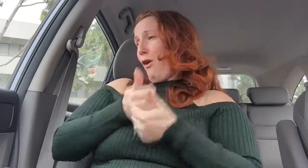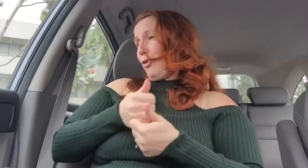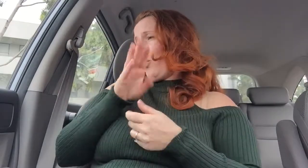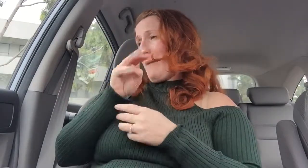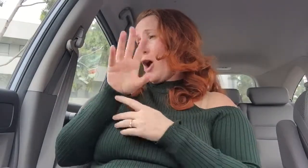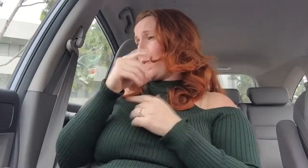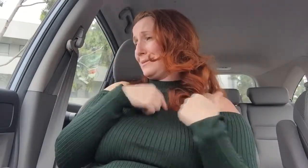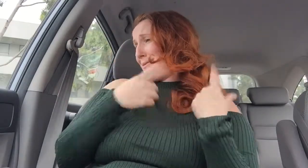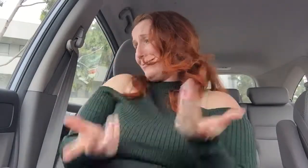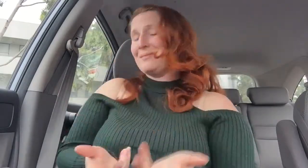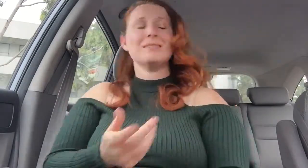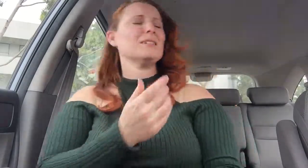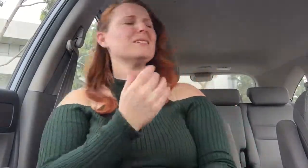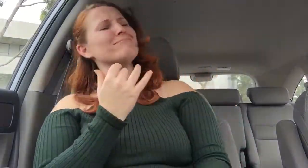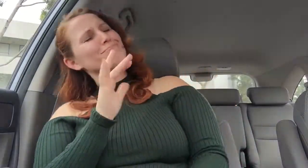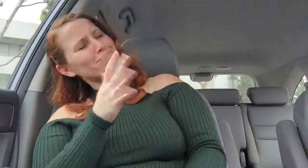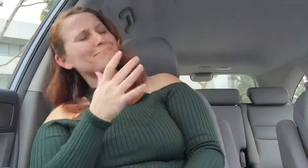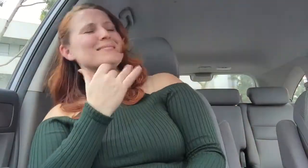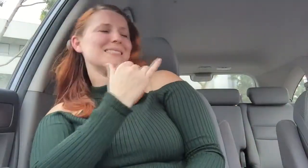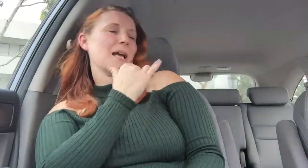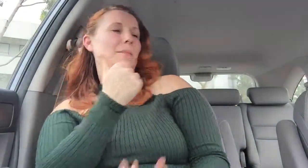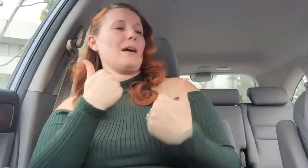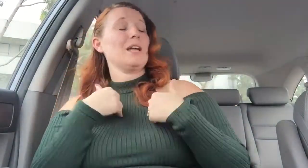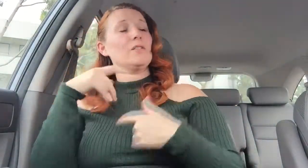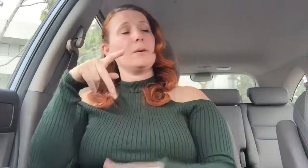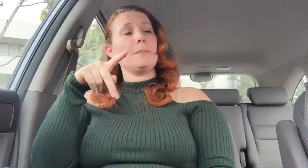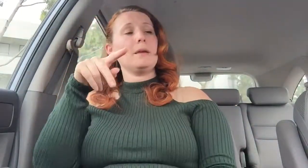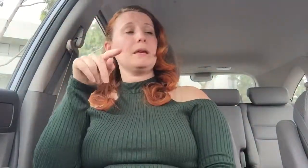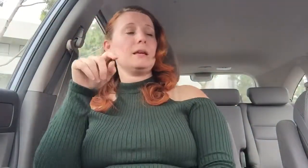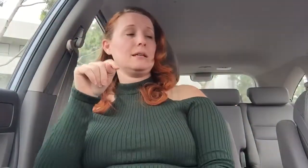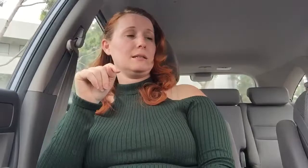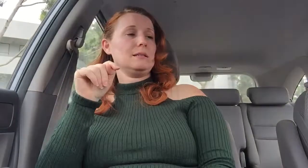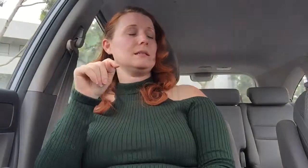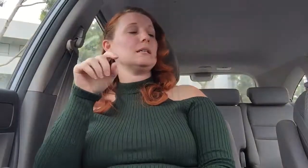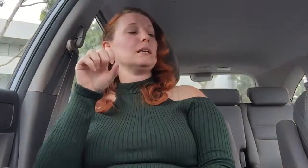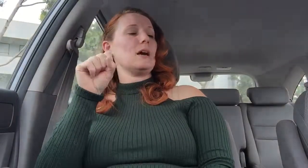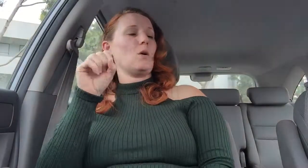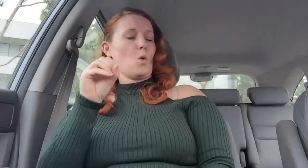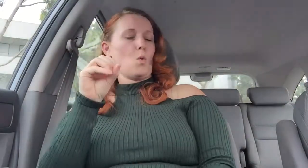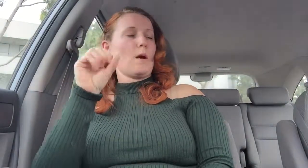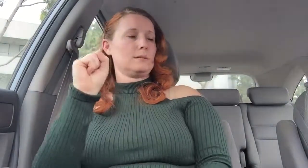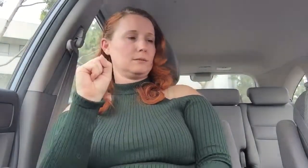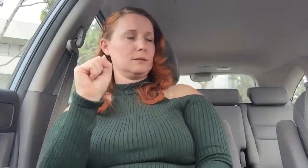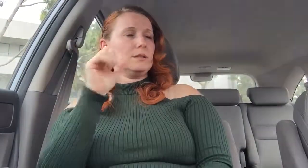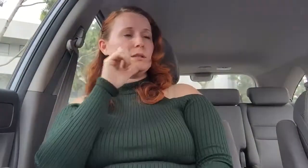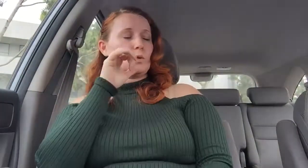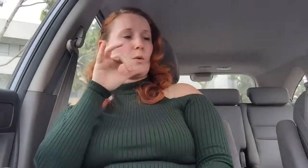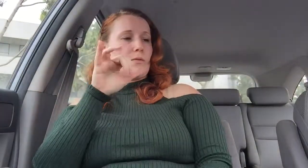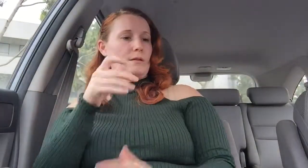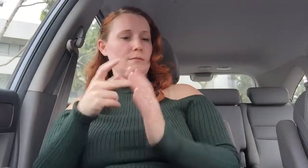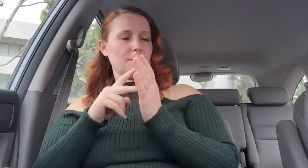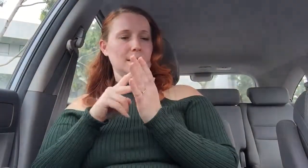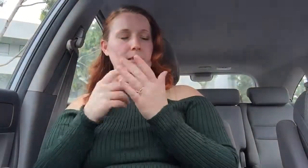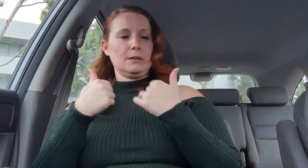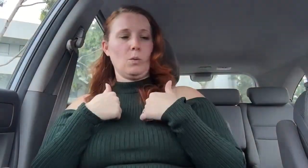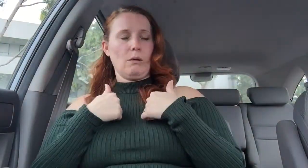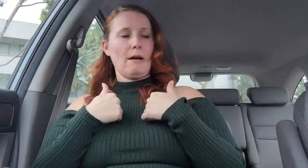Yeah, I kind of feel the same way. I mean, I do have PCOS, and I feel like as somebody with PCOS, I've noticed, at least in my body, that I do better when I have lower carb days. And that's just